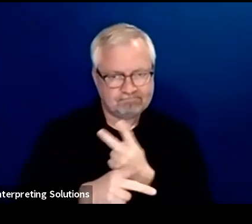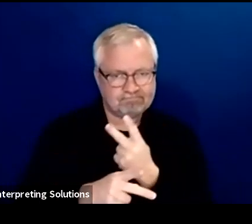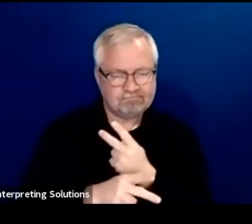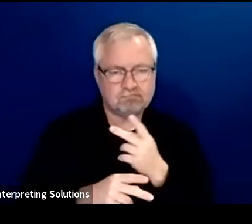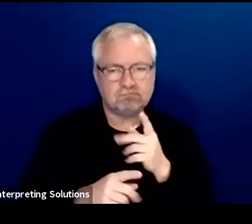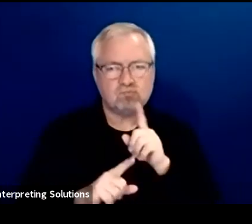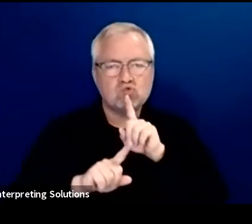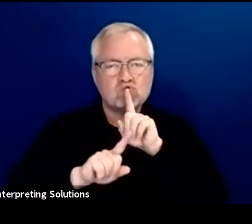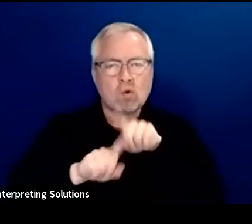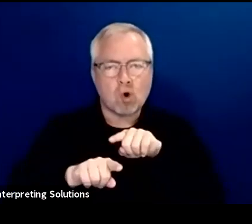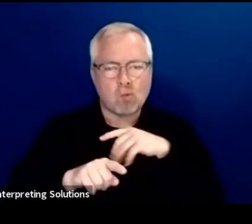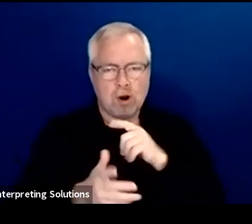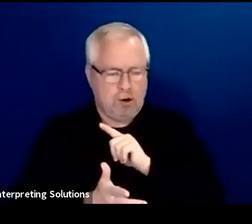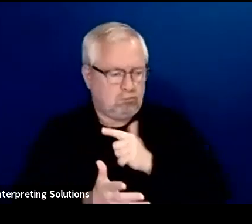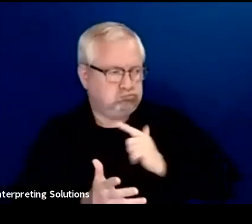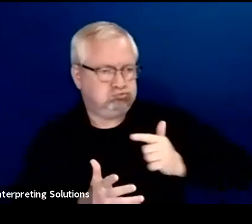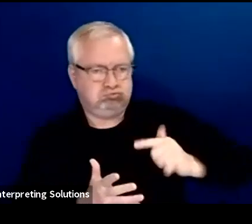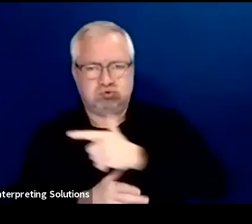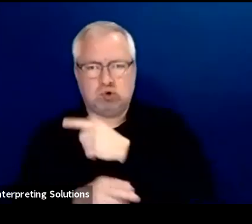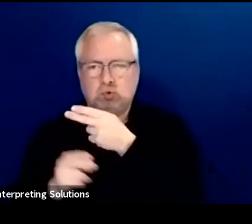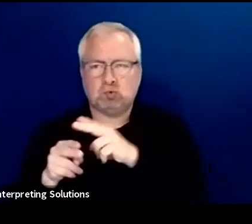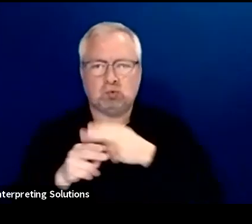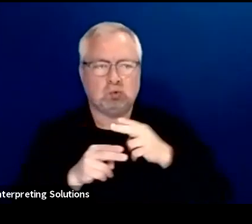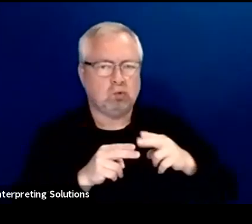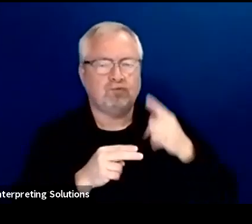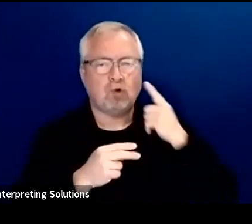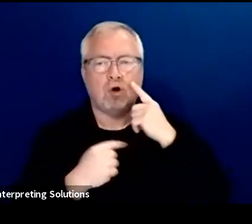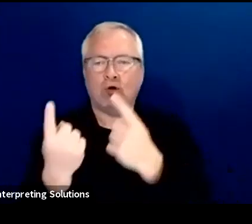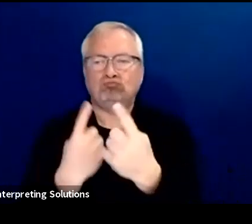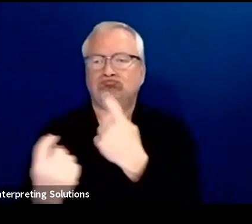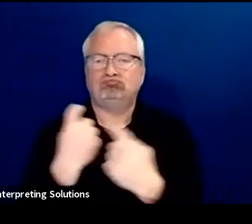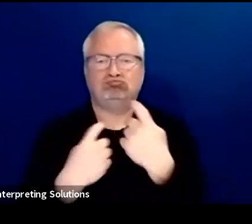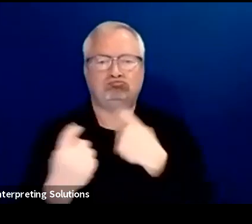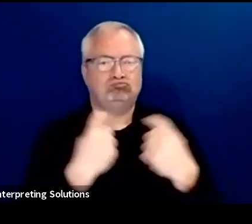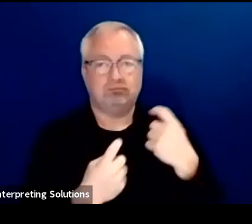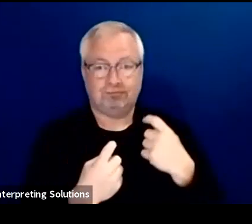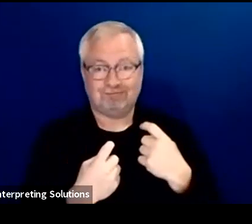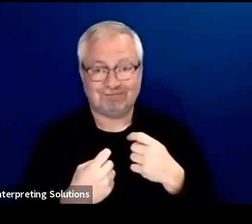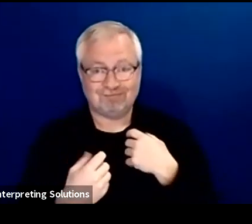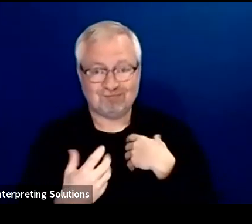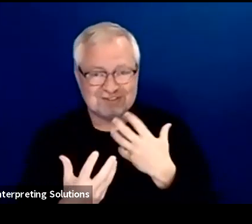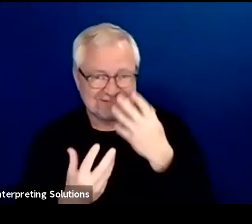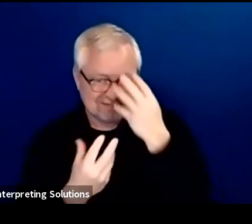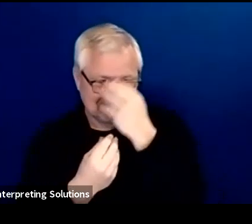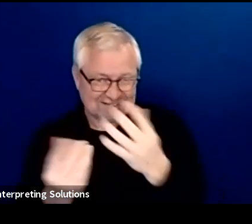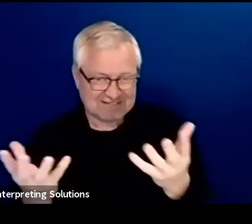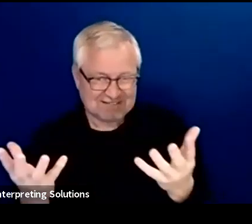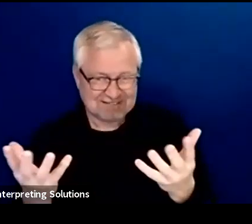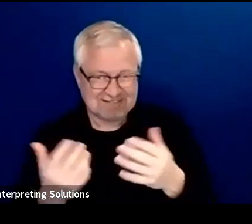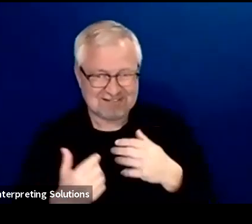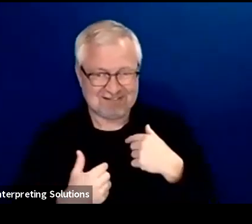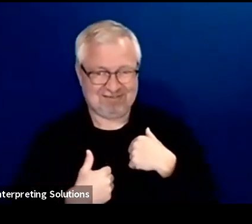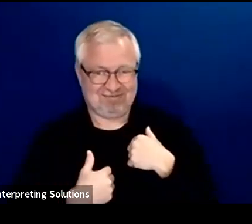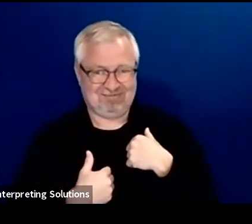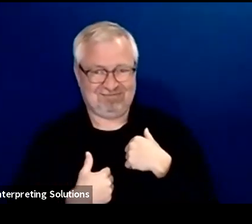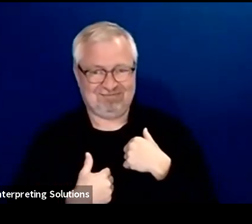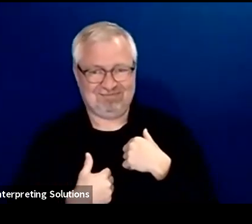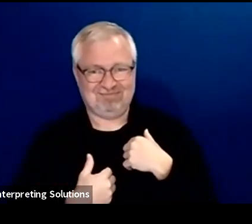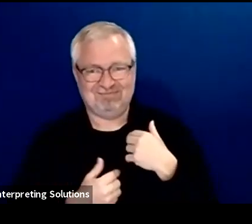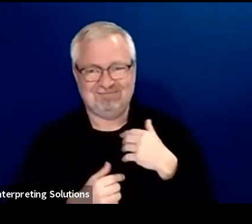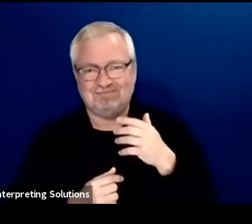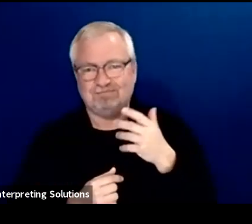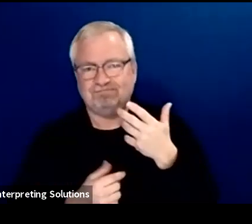as possible. But I did want to note, as many of you know, I had the privilege of addressing Minnesotans in my second State of the